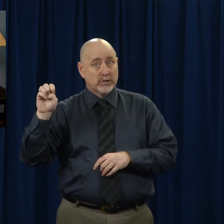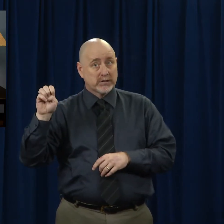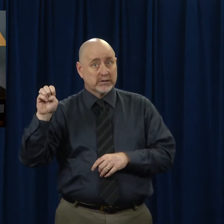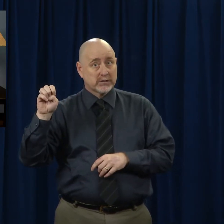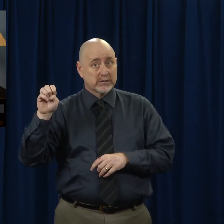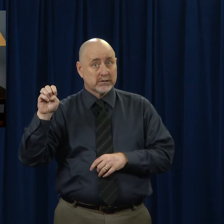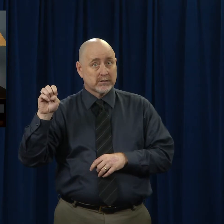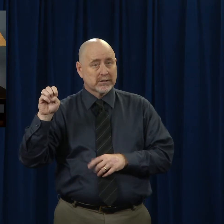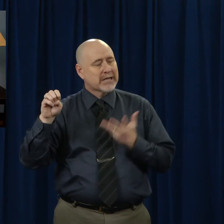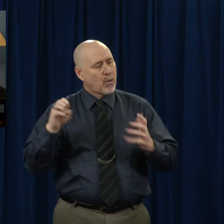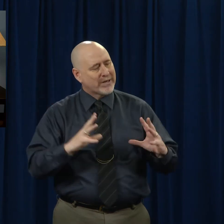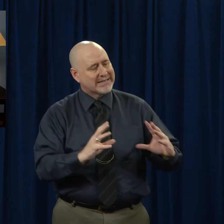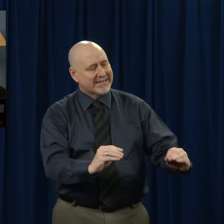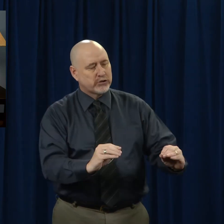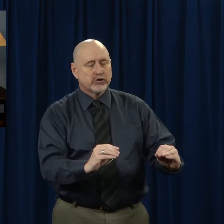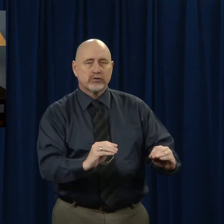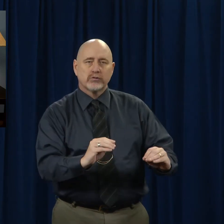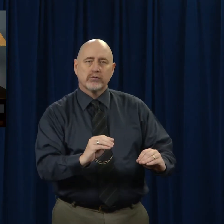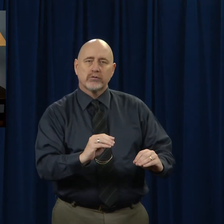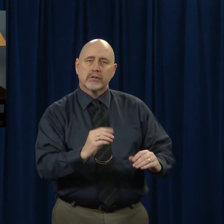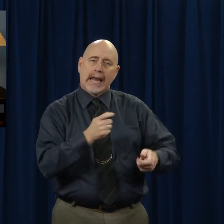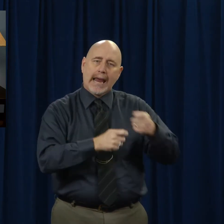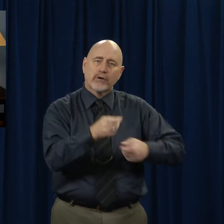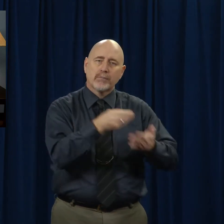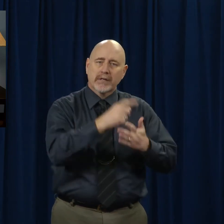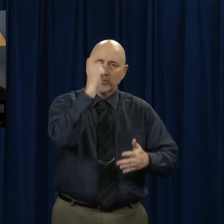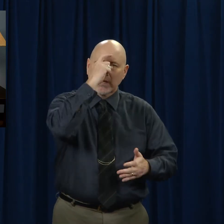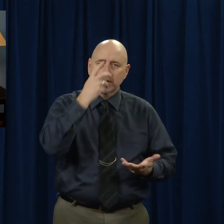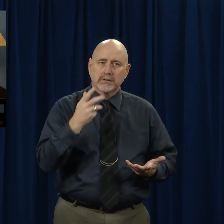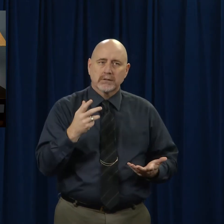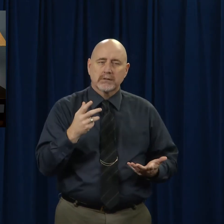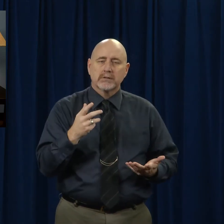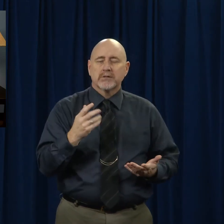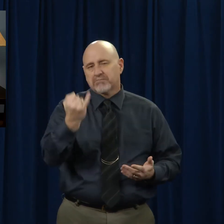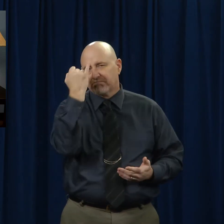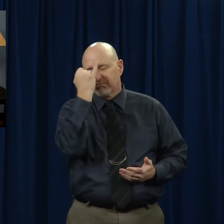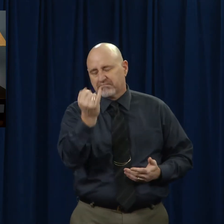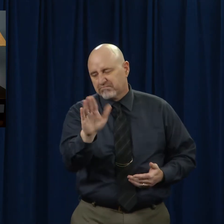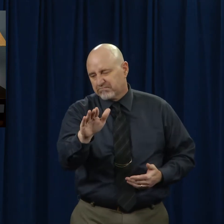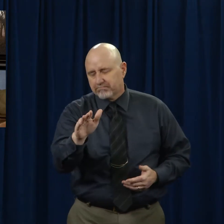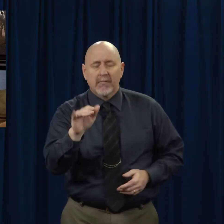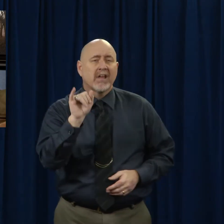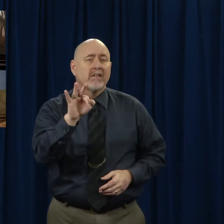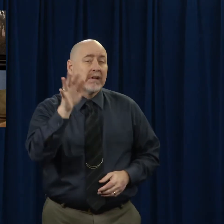what I'm giving you because I want to teach you how to handle money. Now what about this?